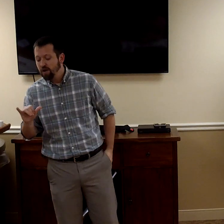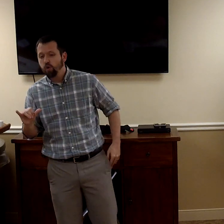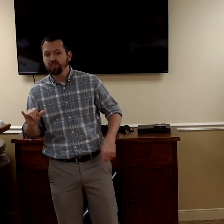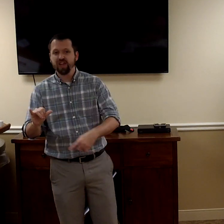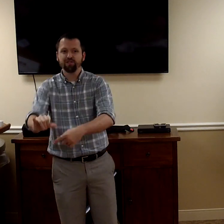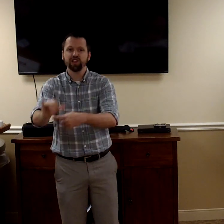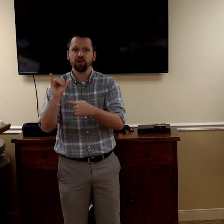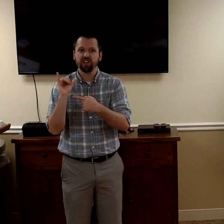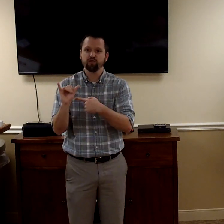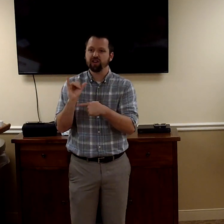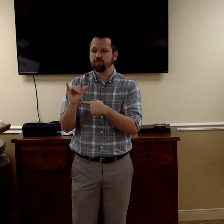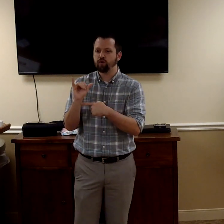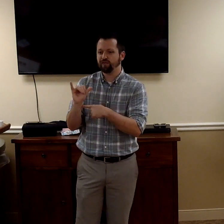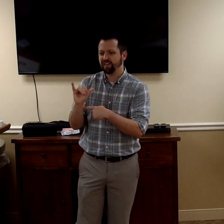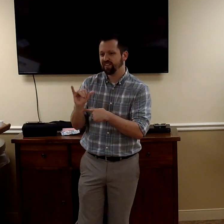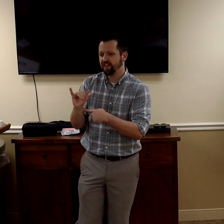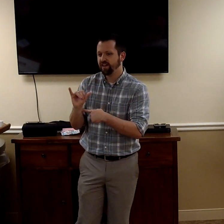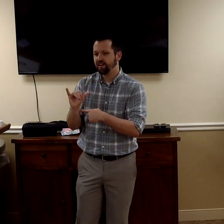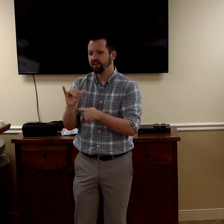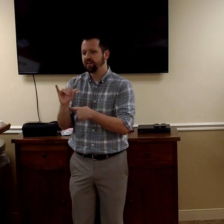Well, thankfully though, this one is more of like saying,